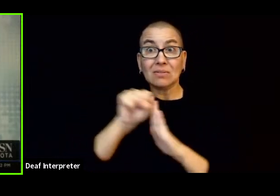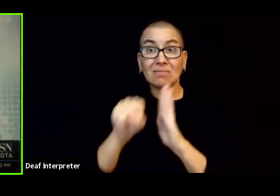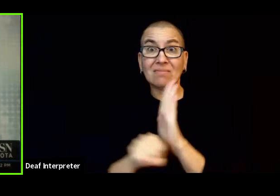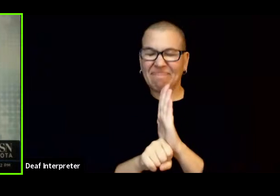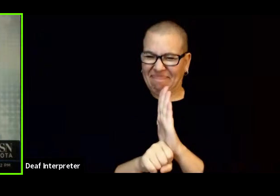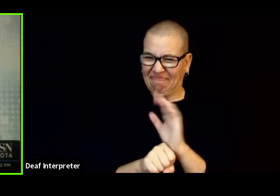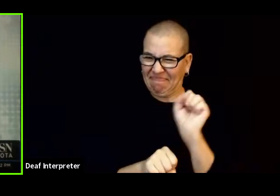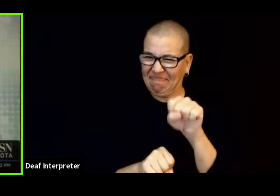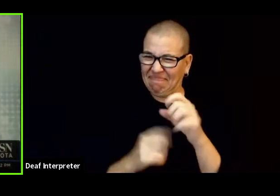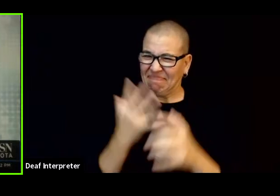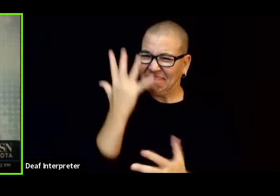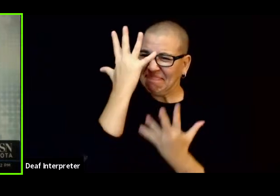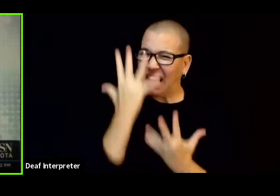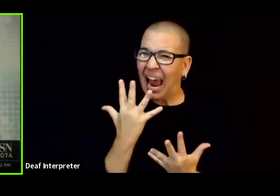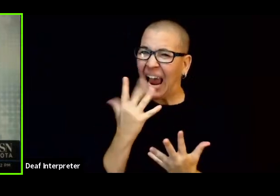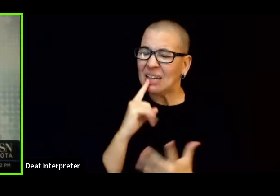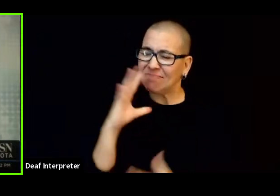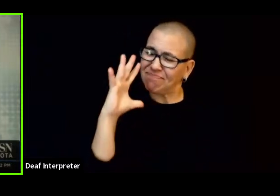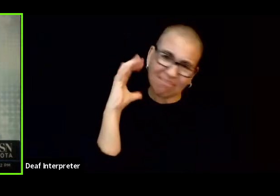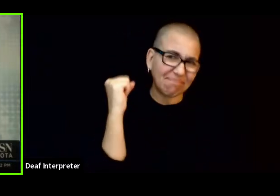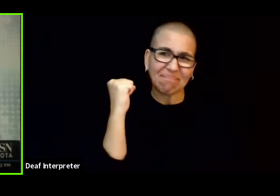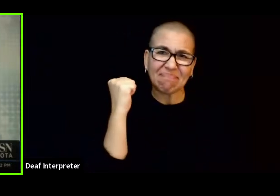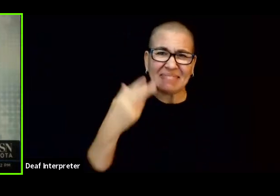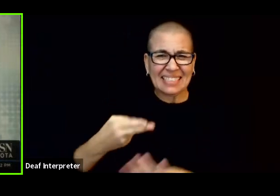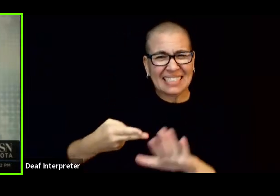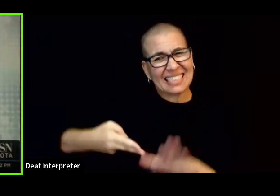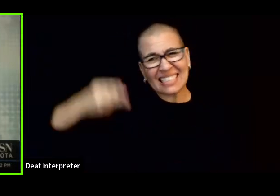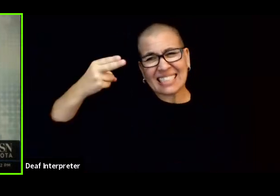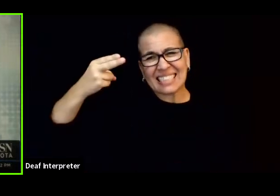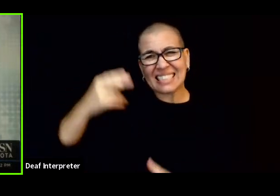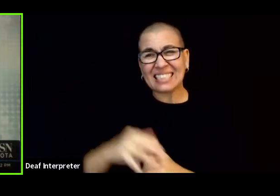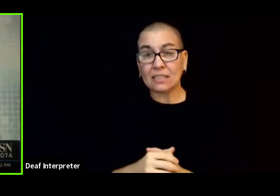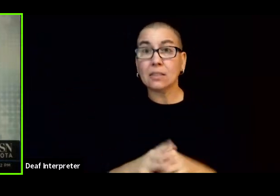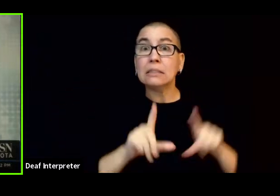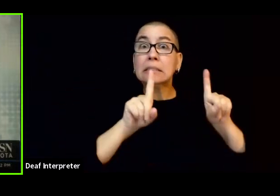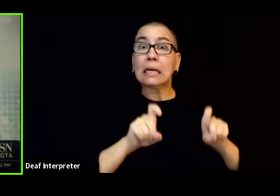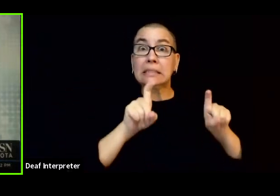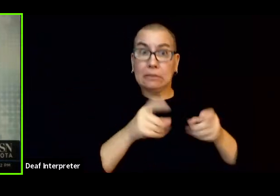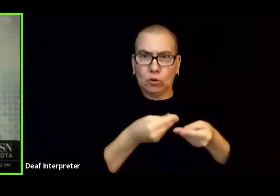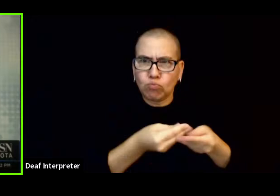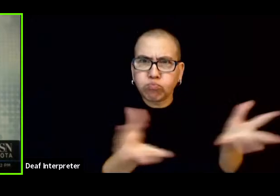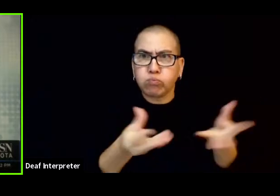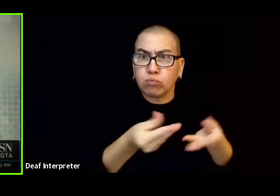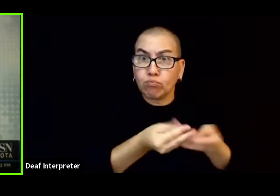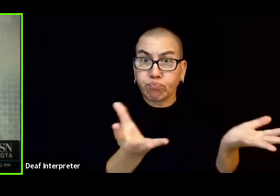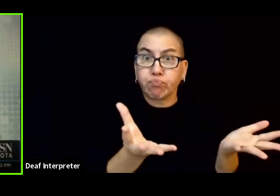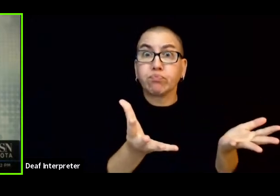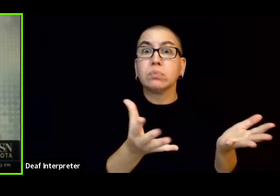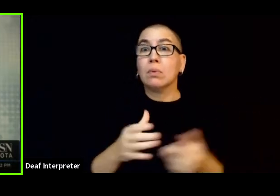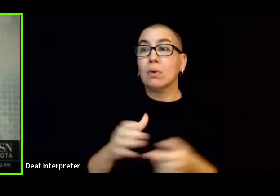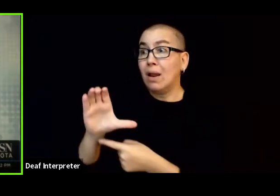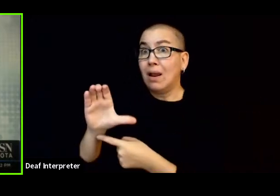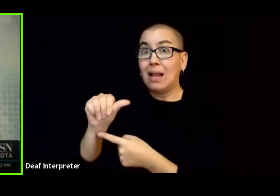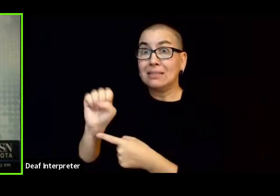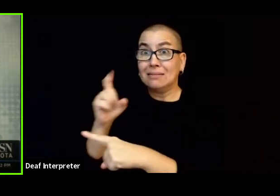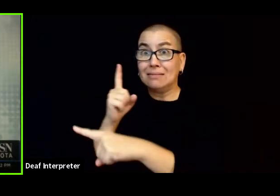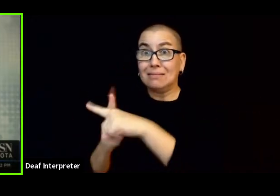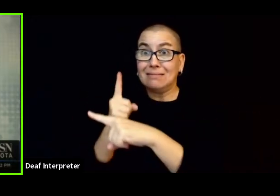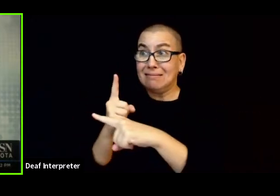both testing and positive cases. In fact, this is our fourth consecutive day of setting a new record for new